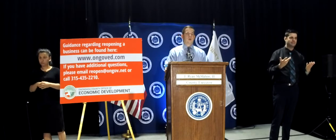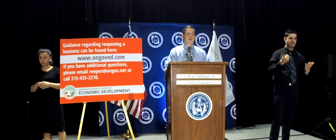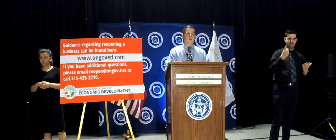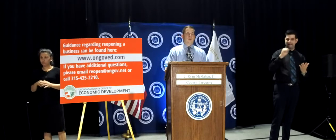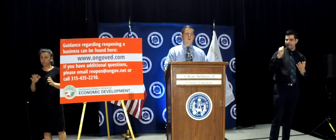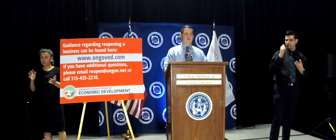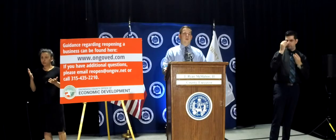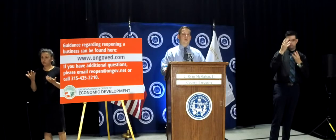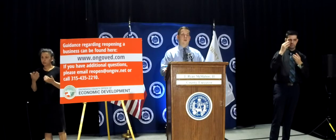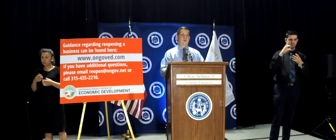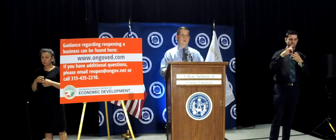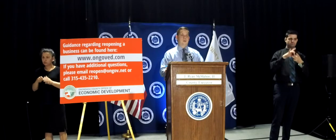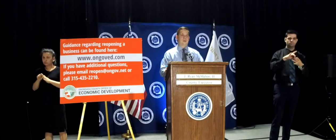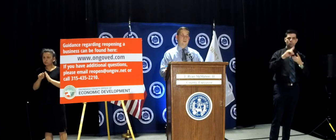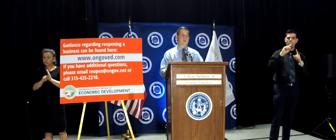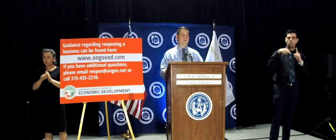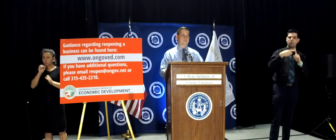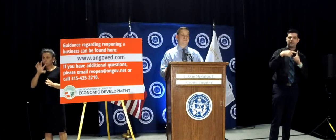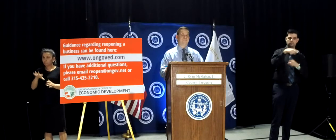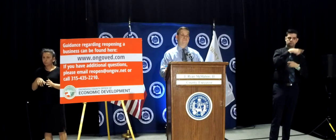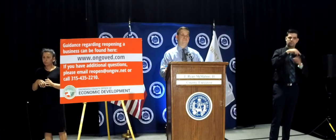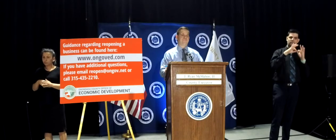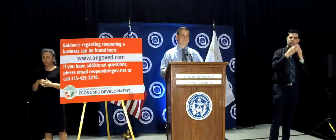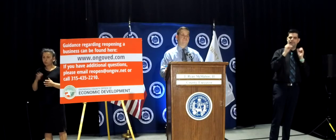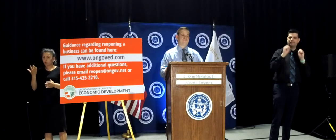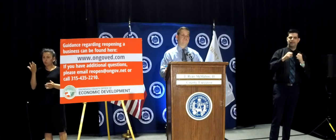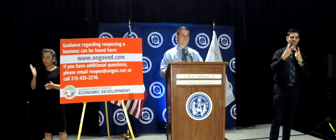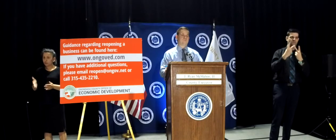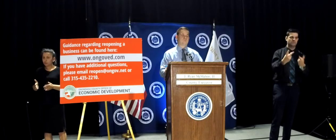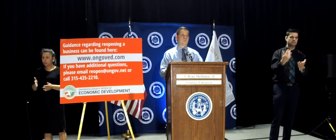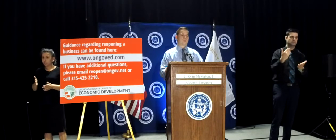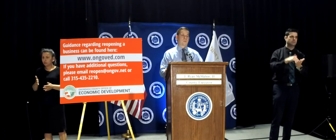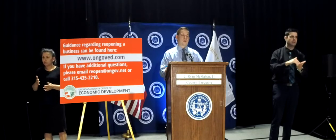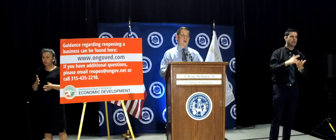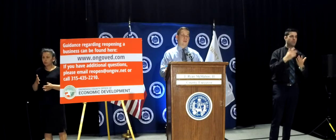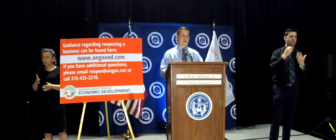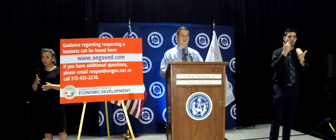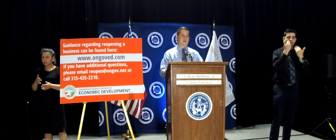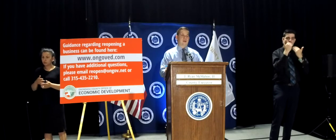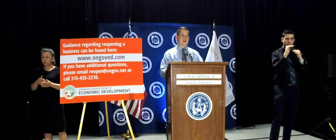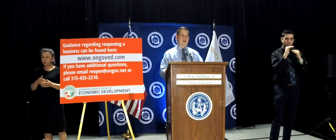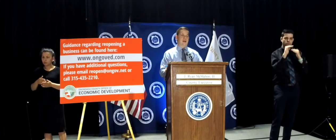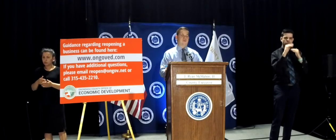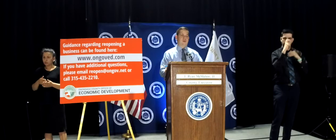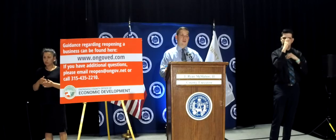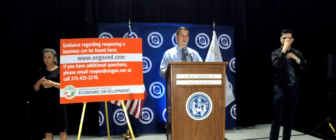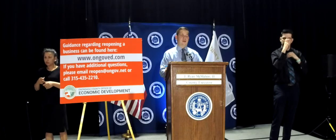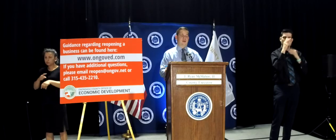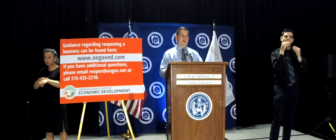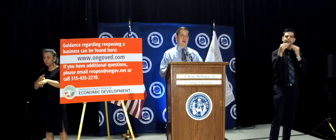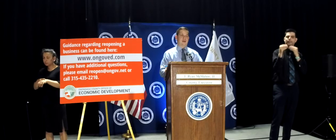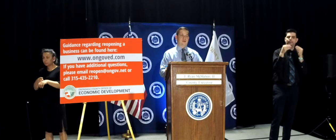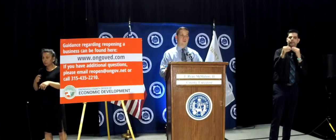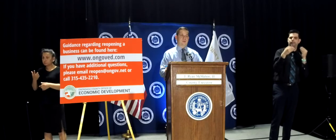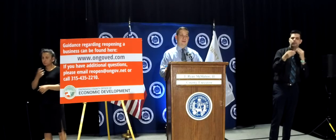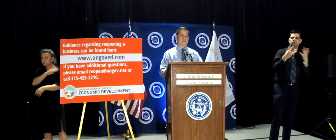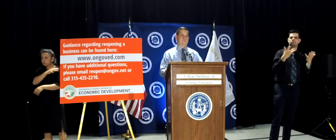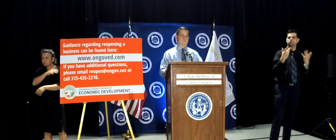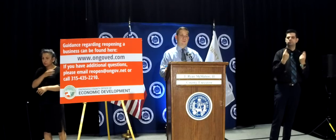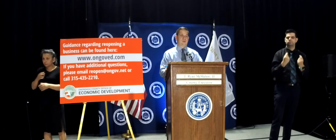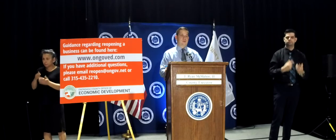when even assisted living facilities might have a loosened restriction on visitors? And I feel that, again,